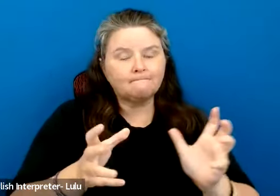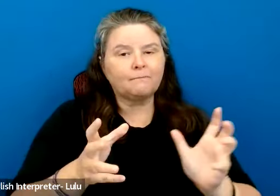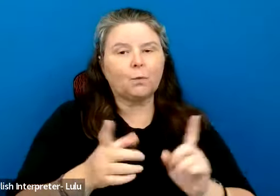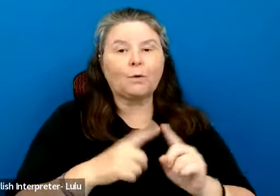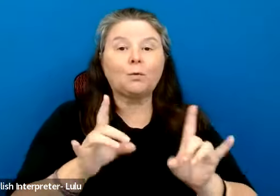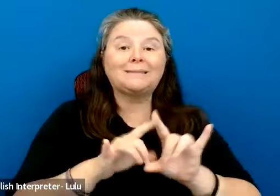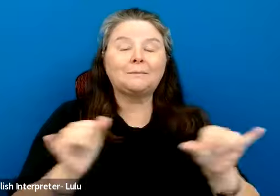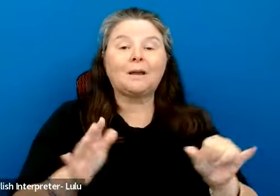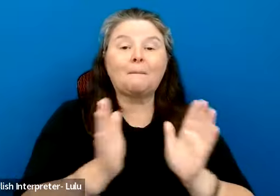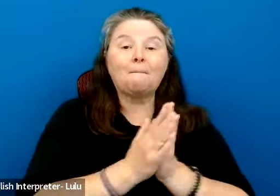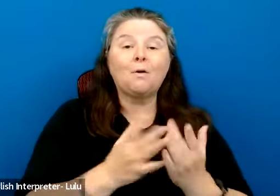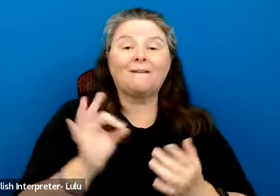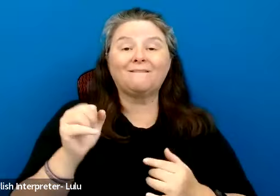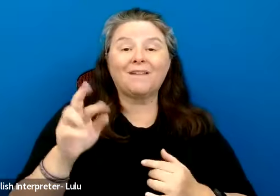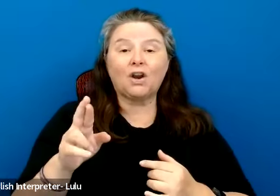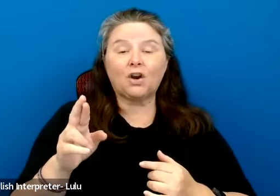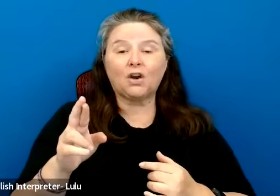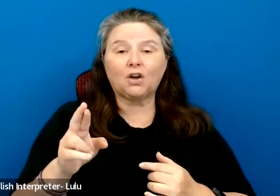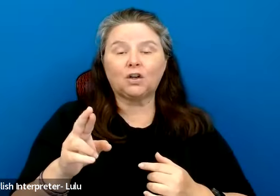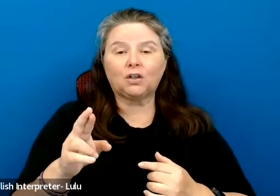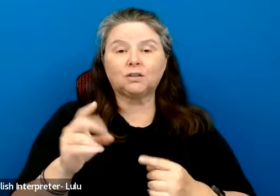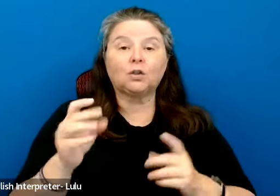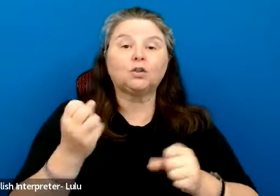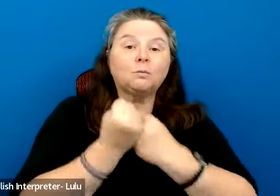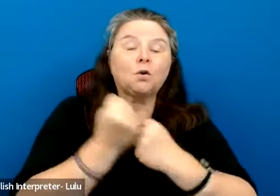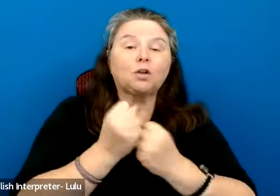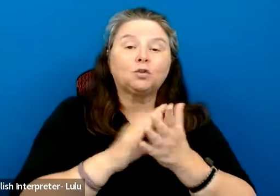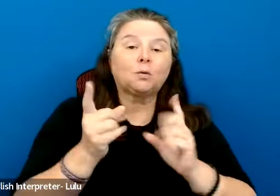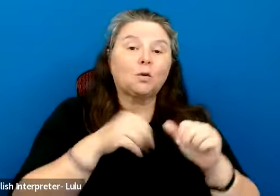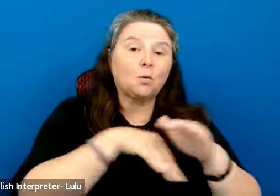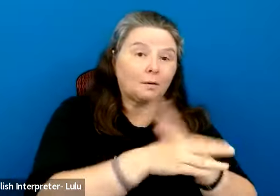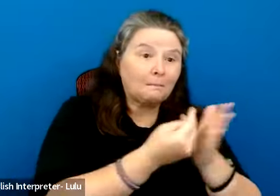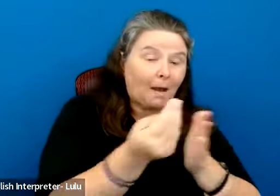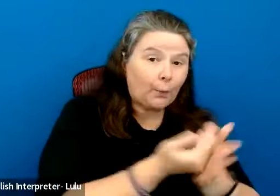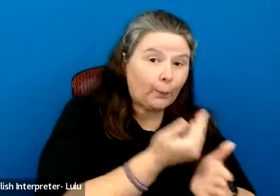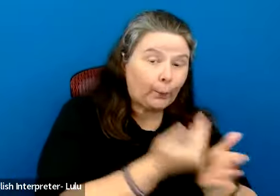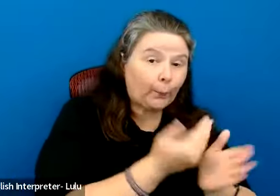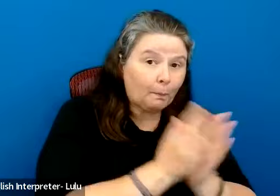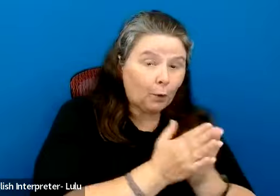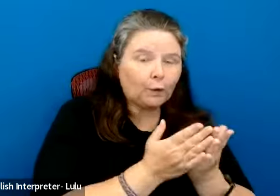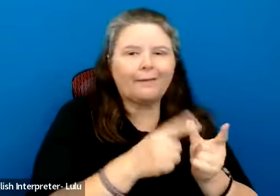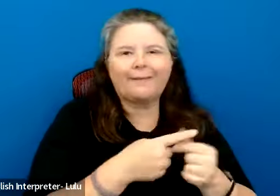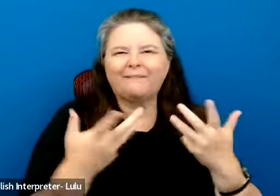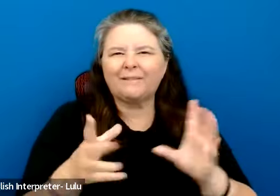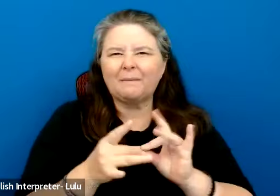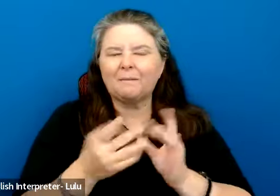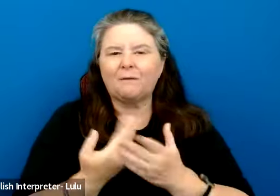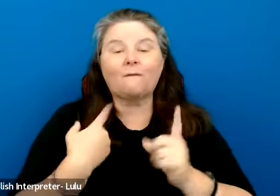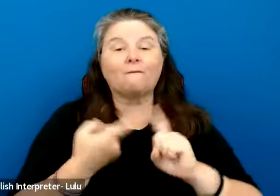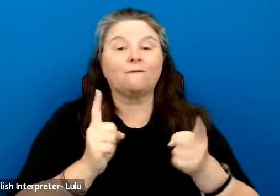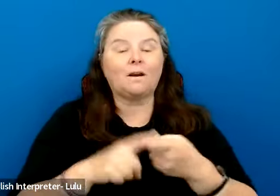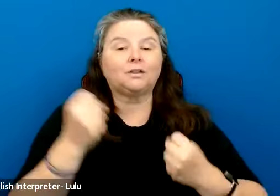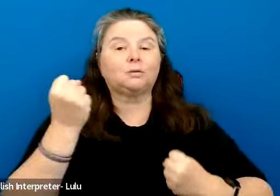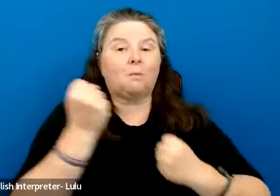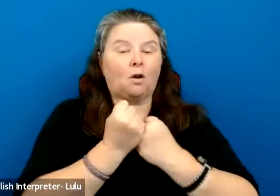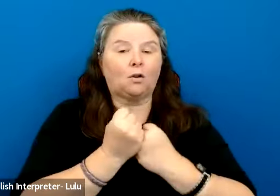book fair. So supporting students who want to go in and buy new books. And then, as mentioned before, Friends